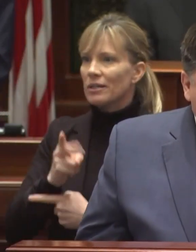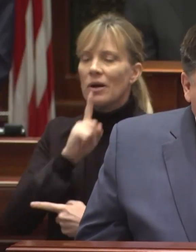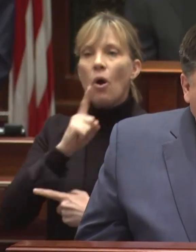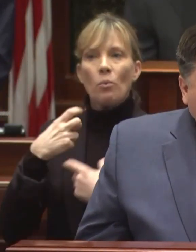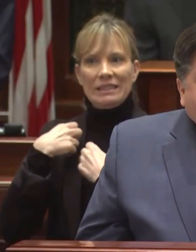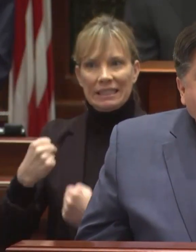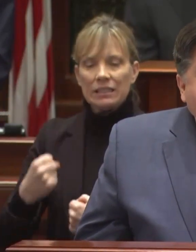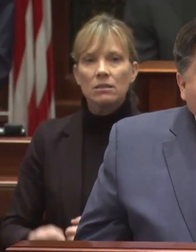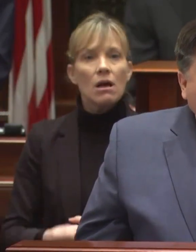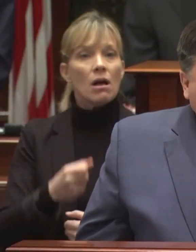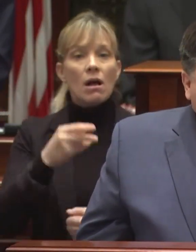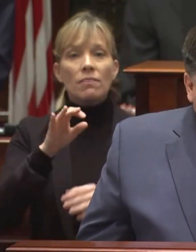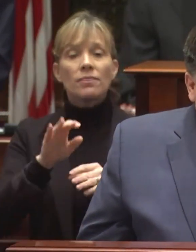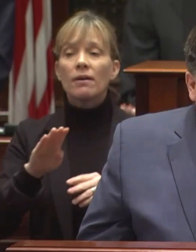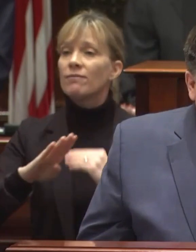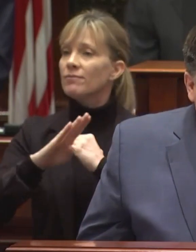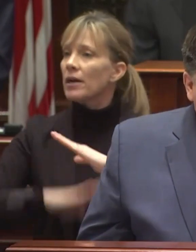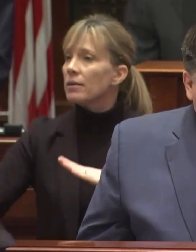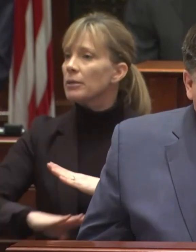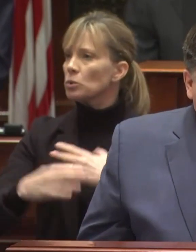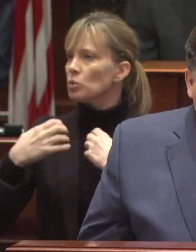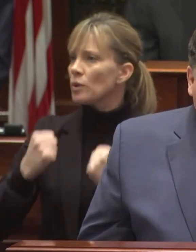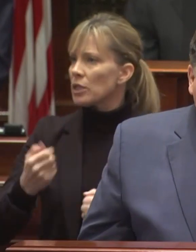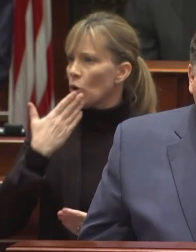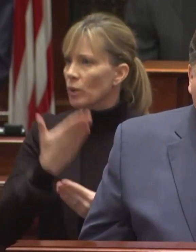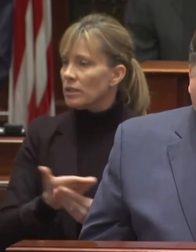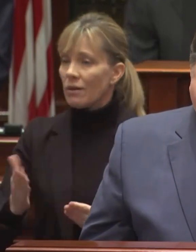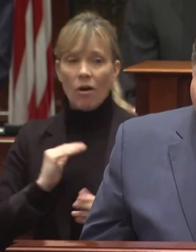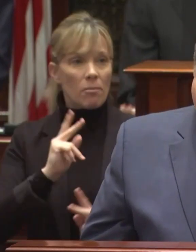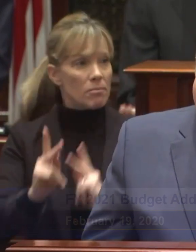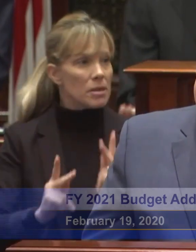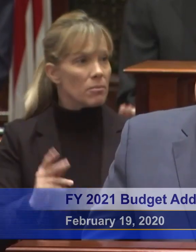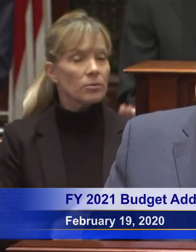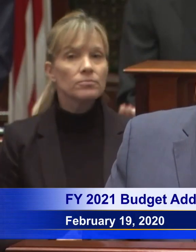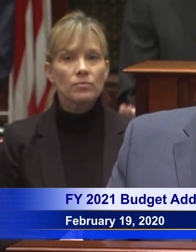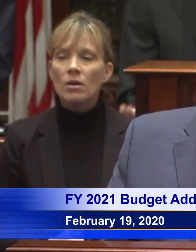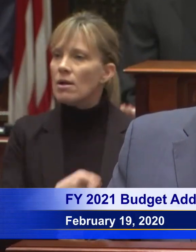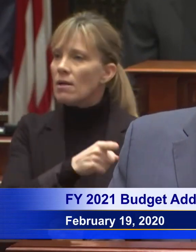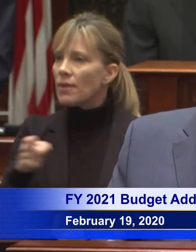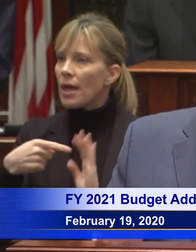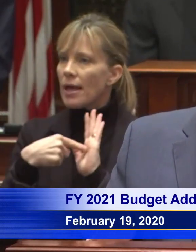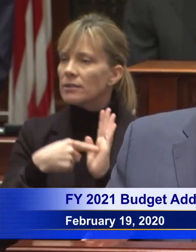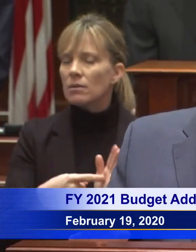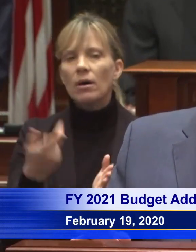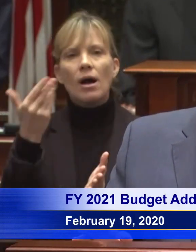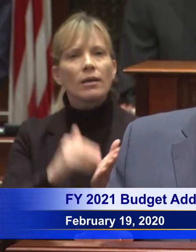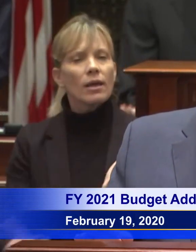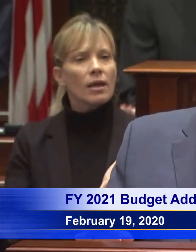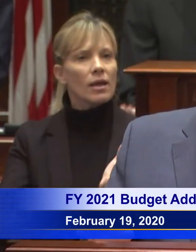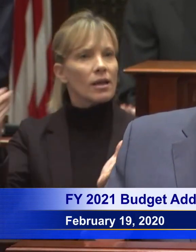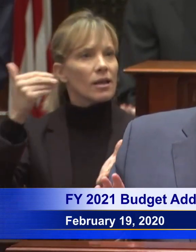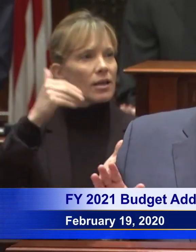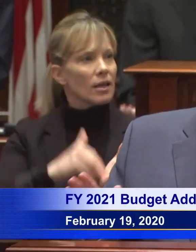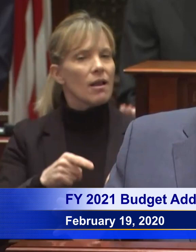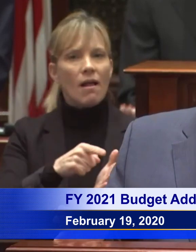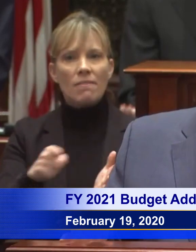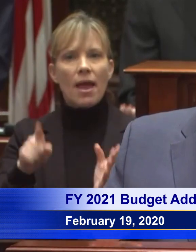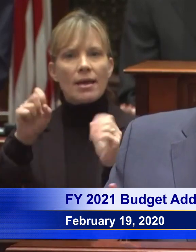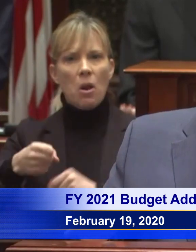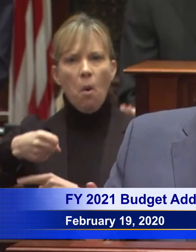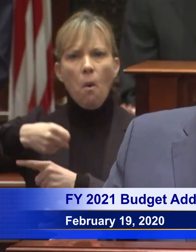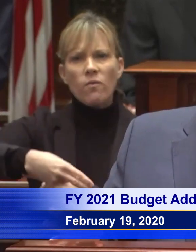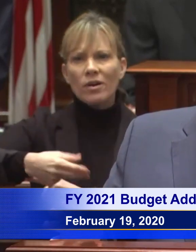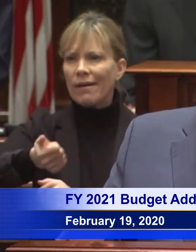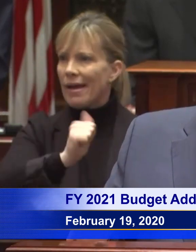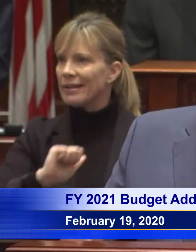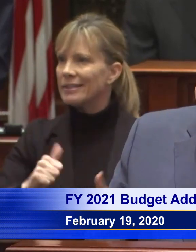resilience, the fundamental strength and goodness of our people, who demonstrate time and again that they can overcome